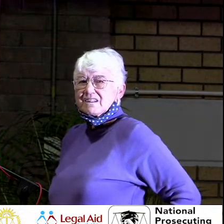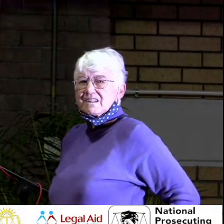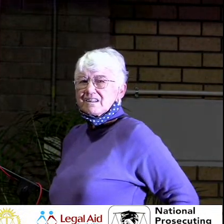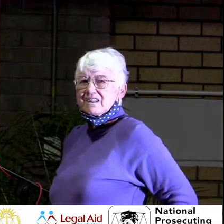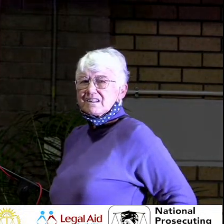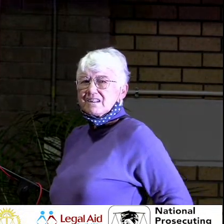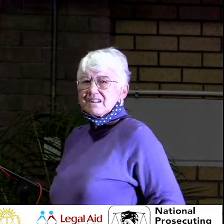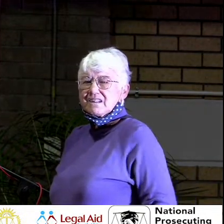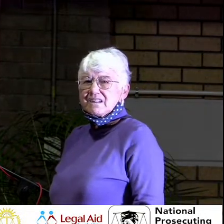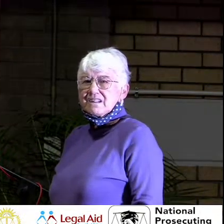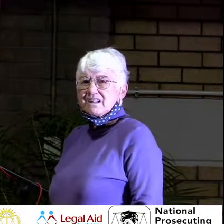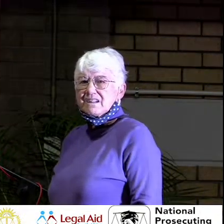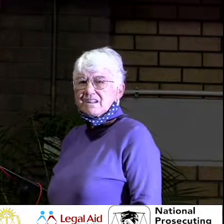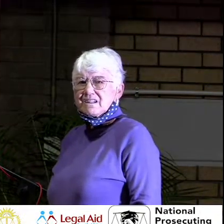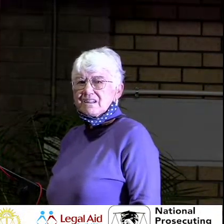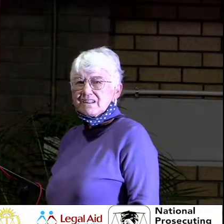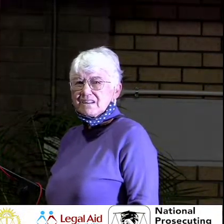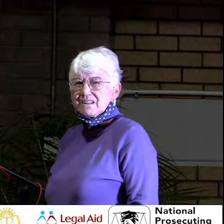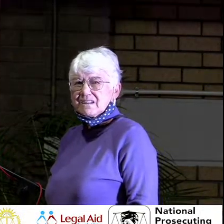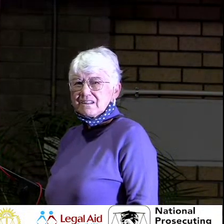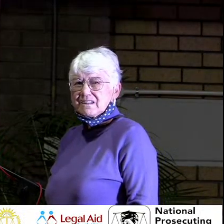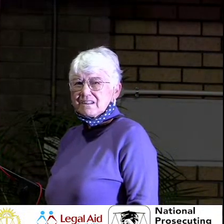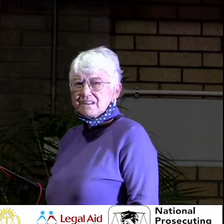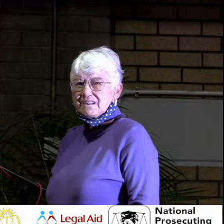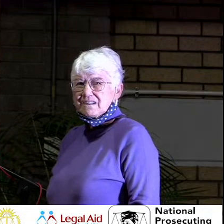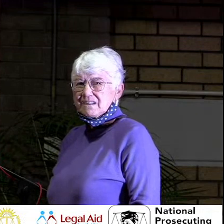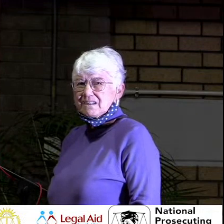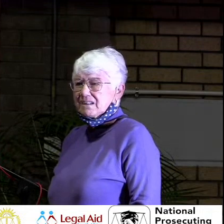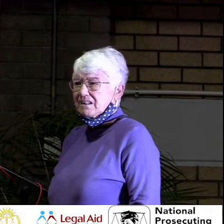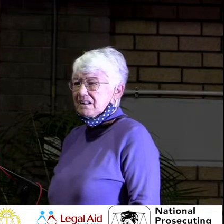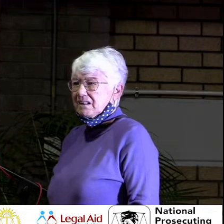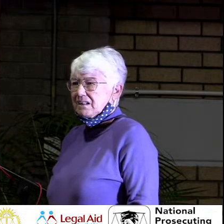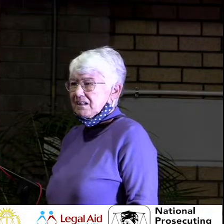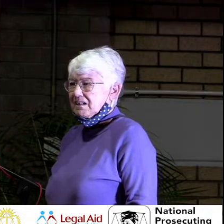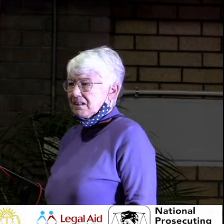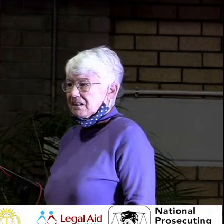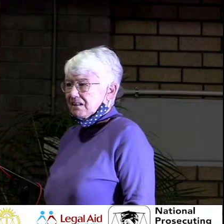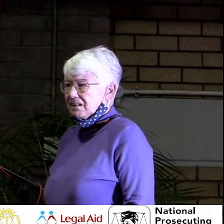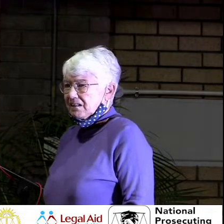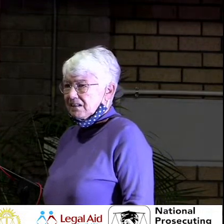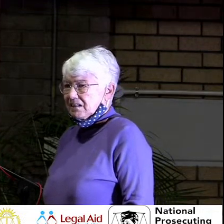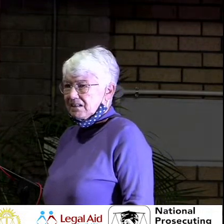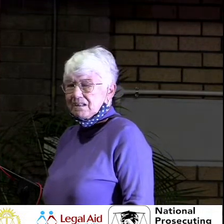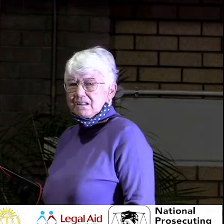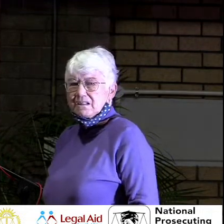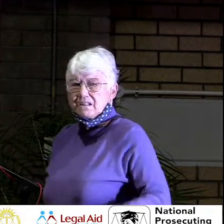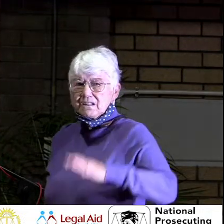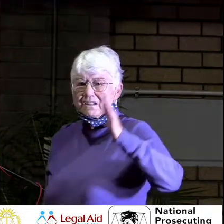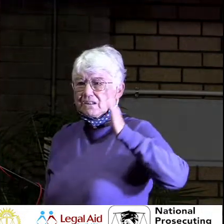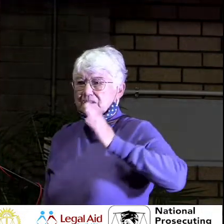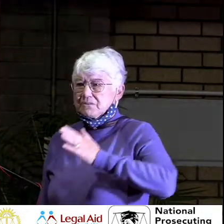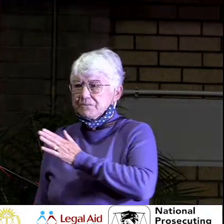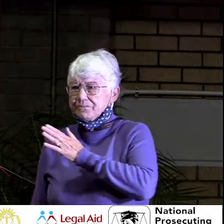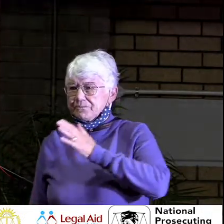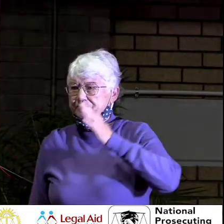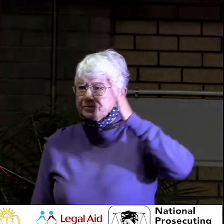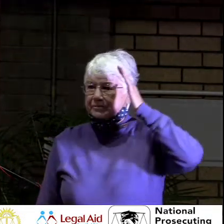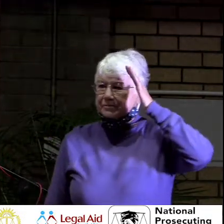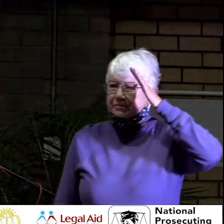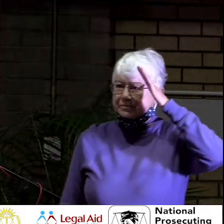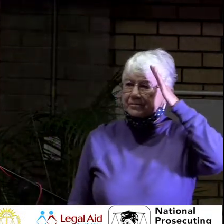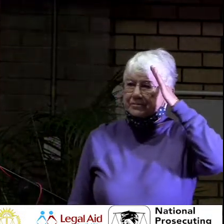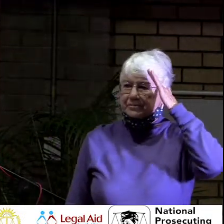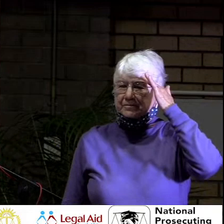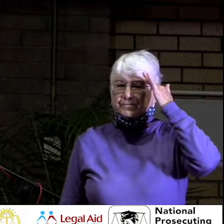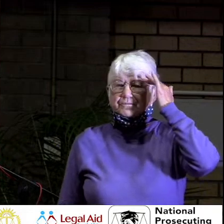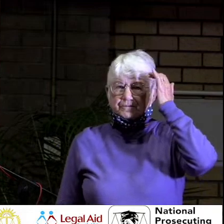in red is number 5. All right. So let's start this side, and then we come this side. We'll take the